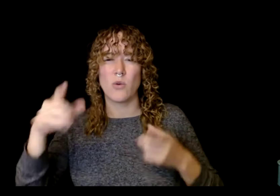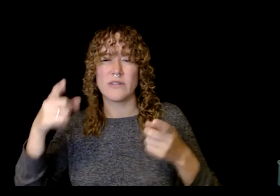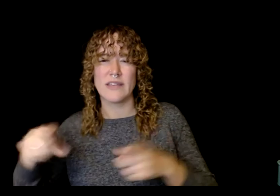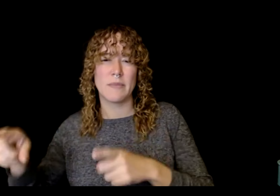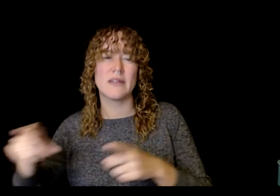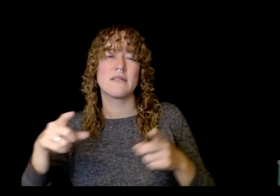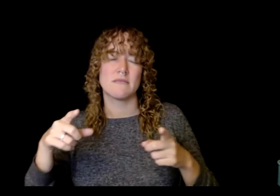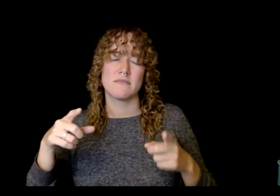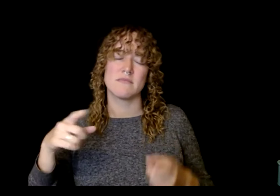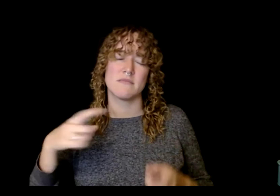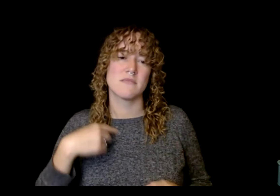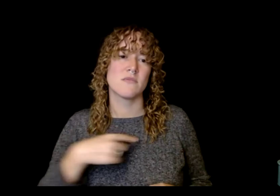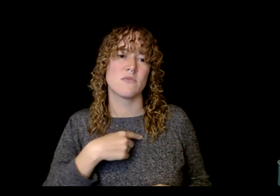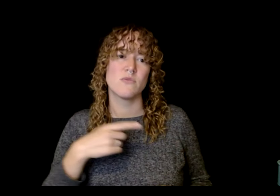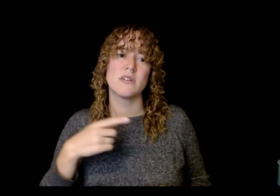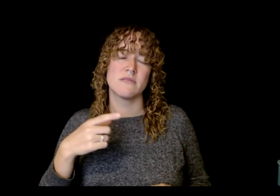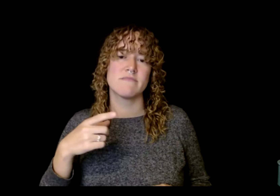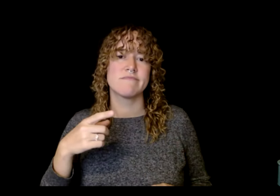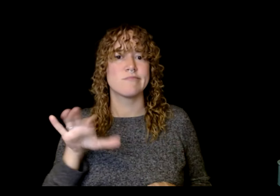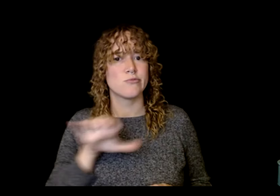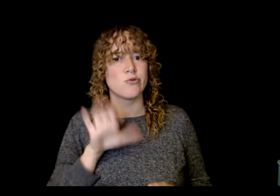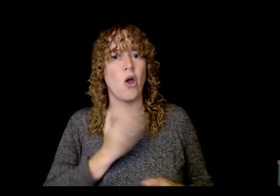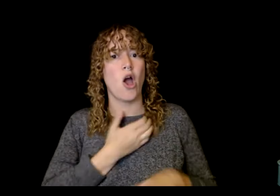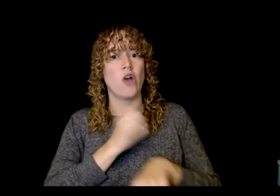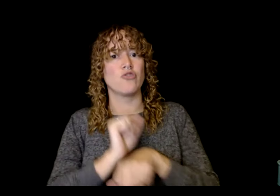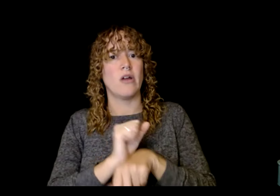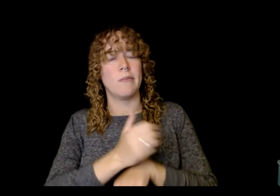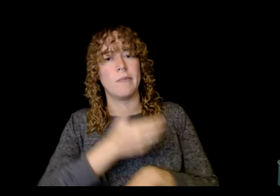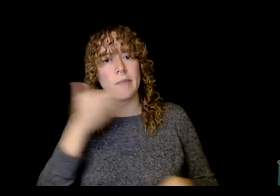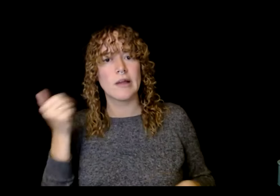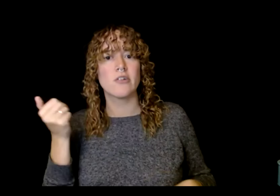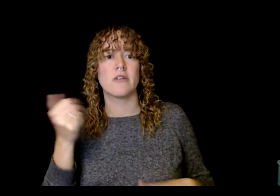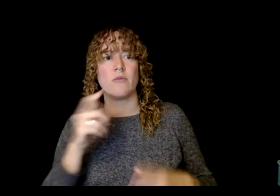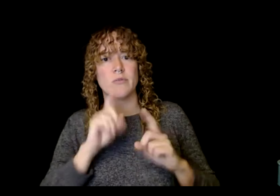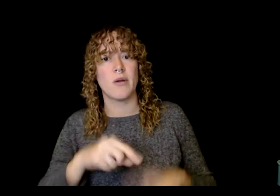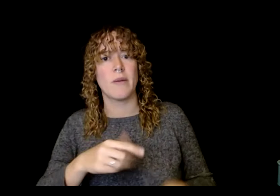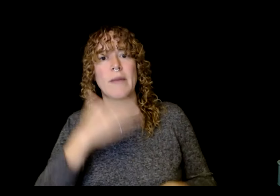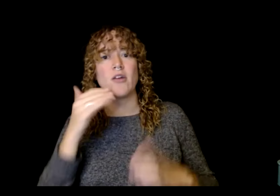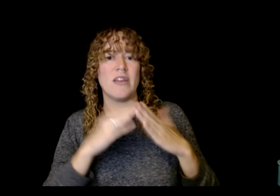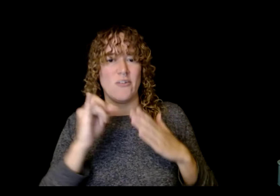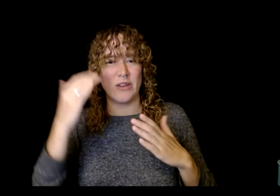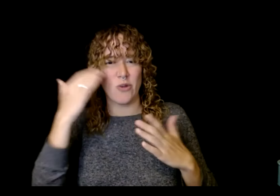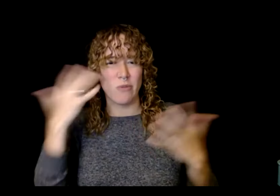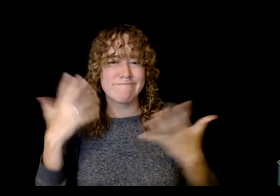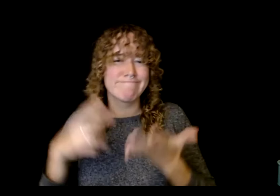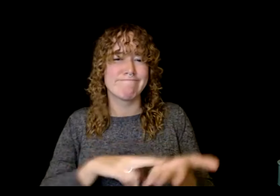stewards of public funds and improve our responsiveness to the community. So,